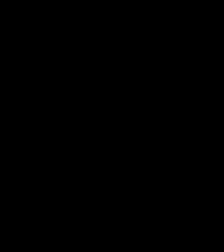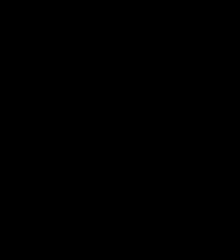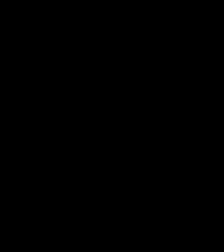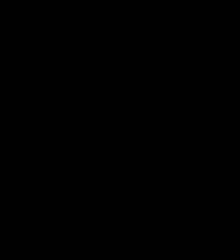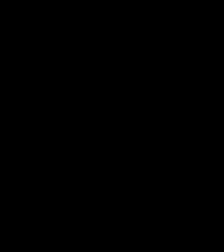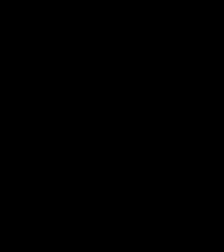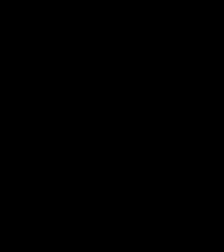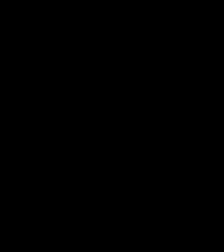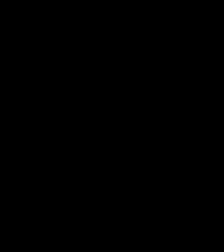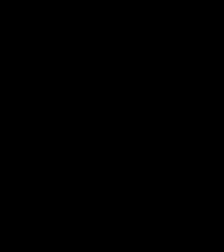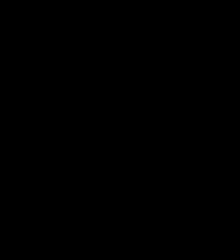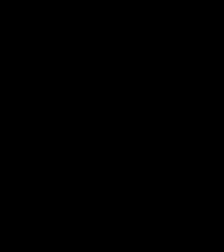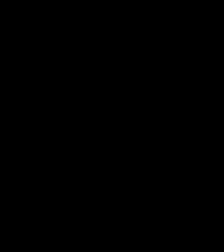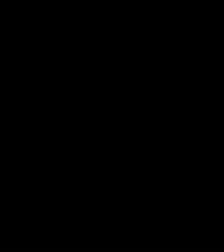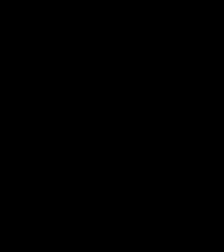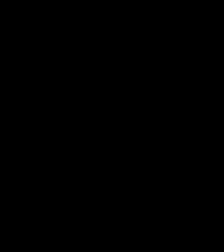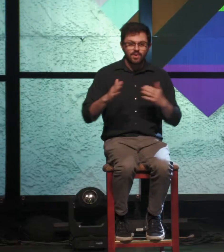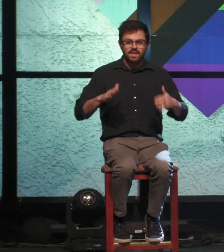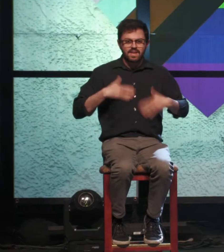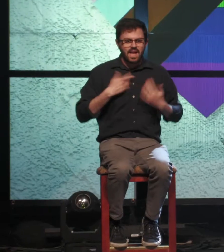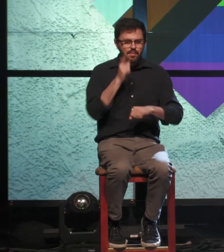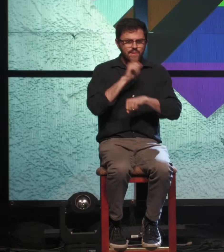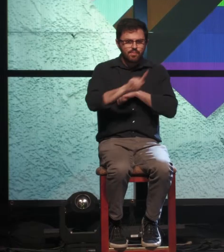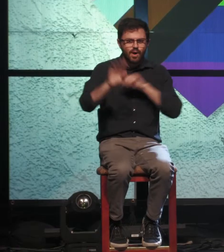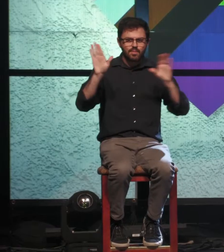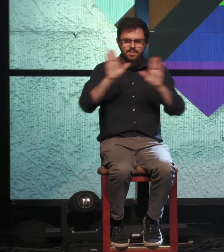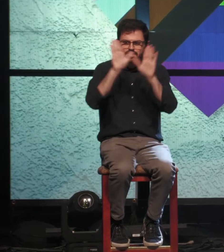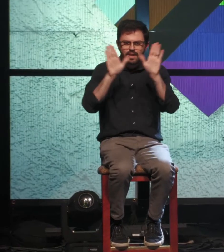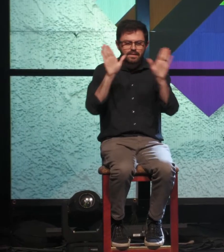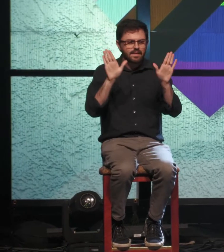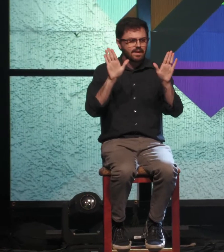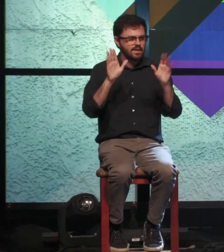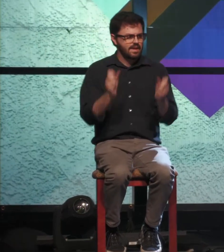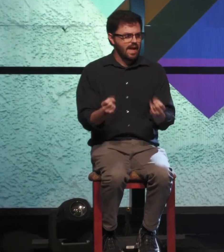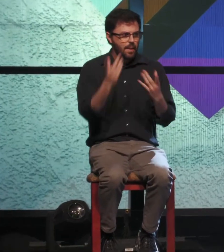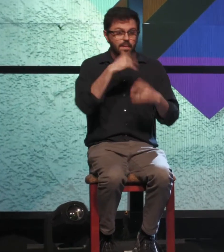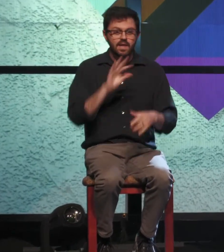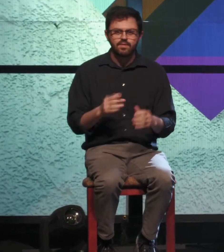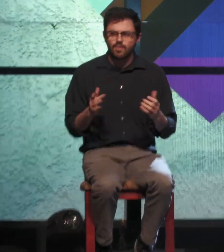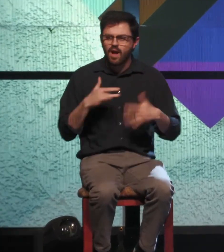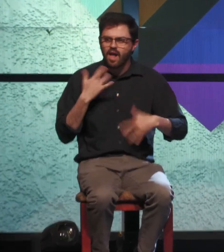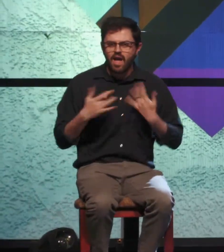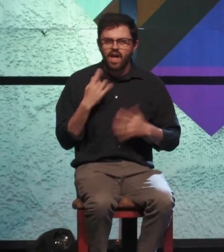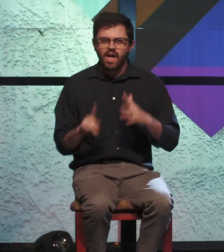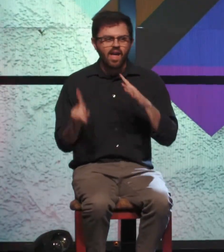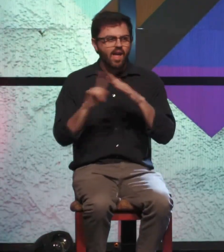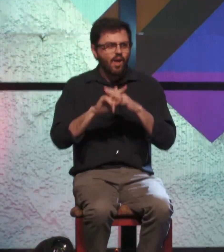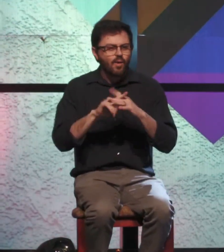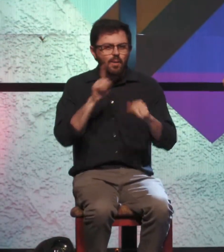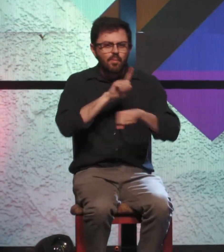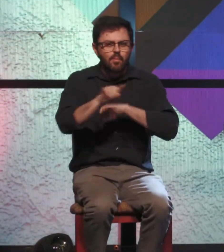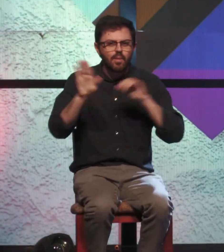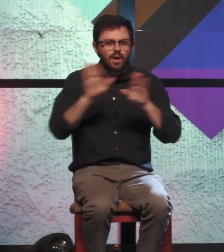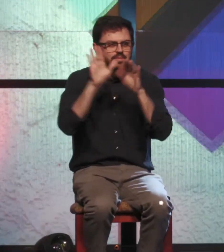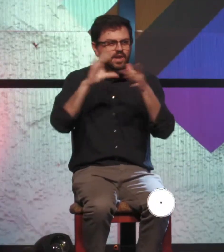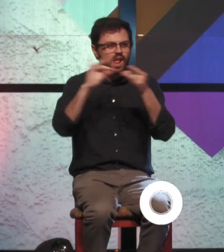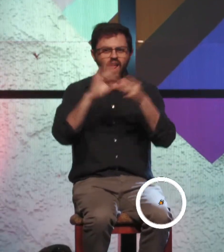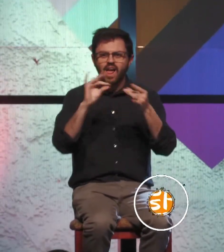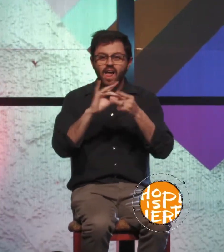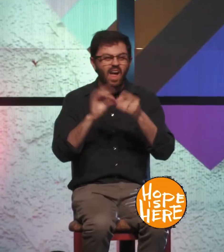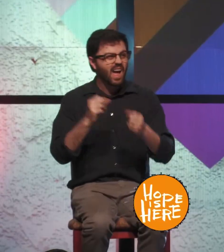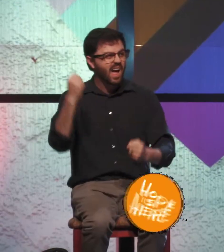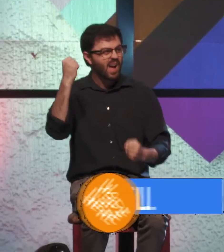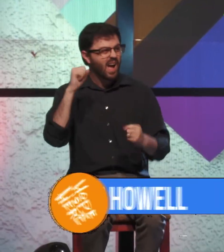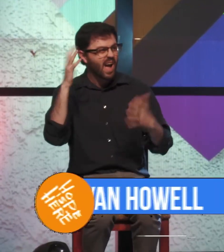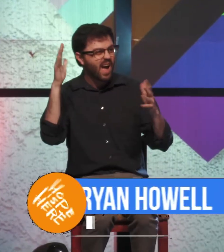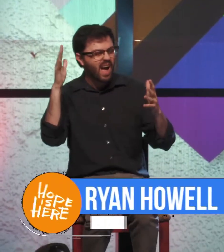Hey, good morning. Happy Palm Sunday. How many of you came like super excited about a Palm Sunday message? Yeah,